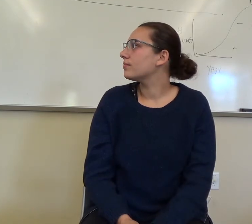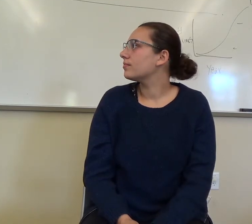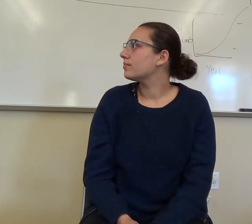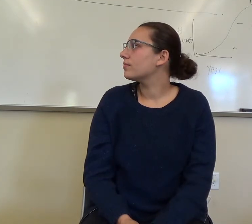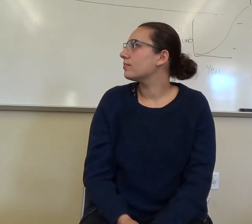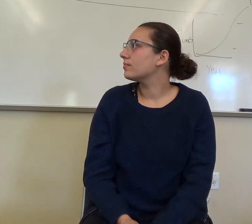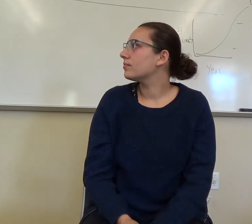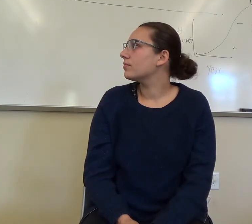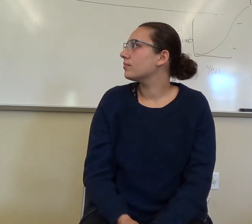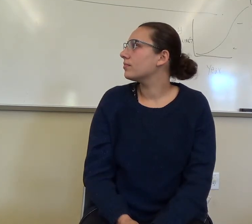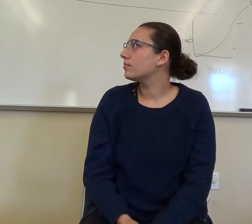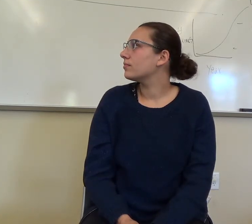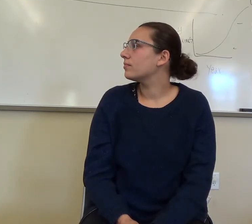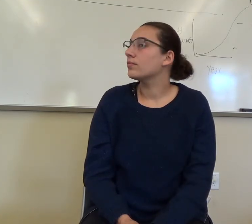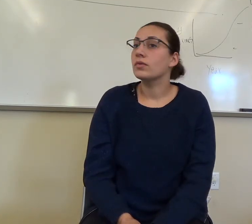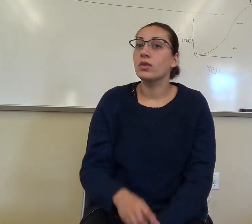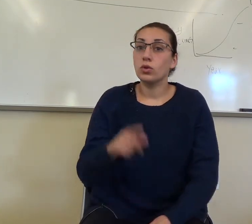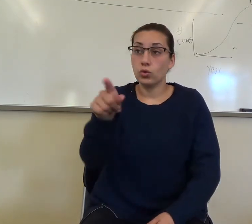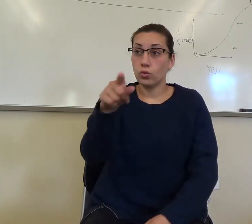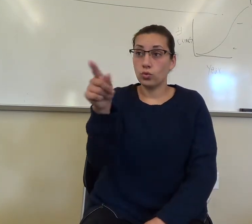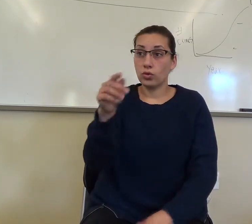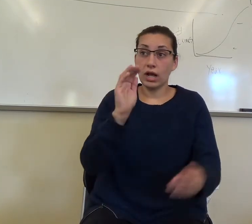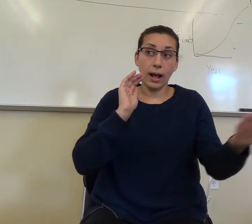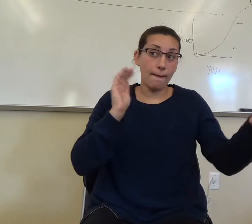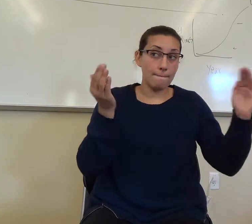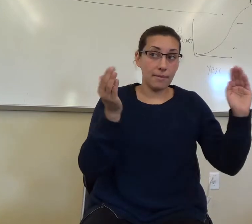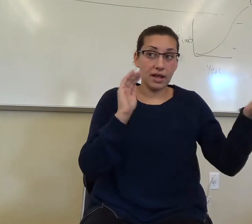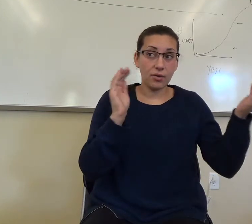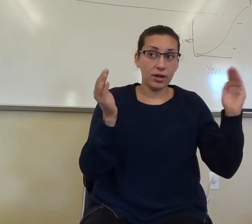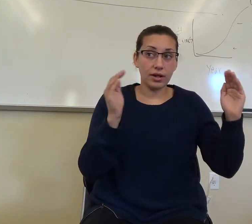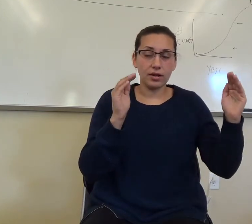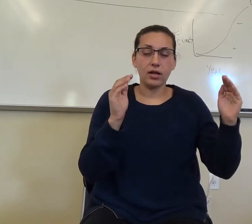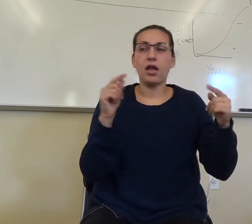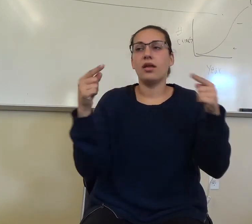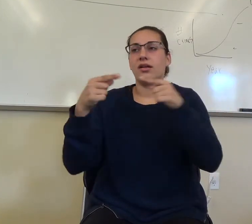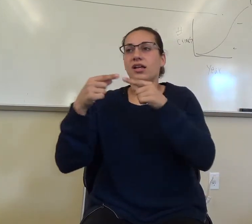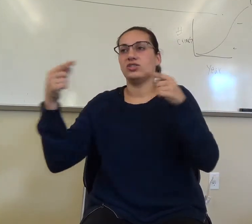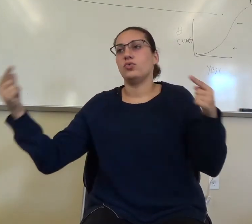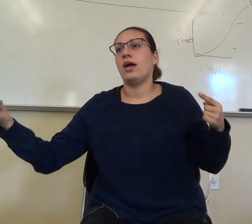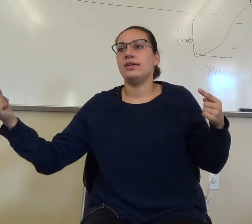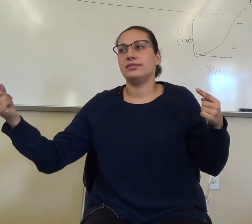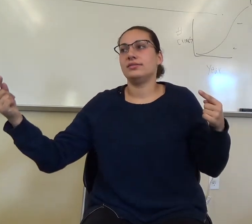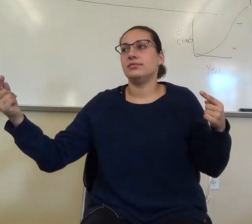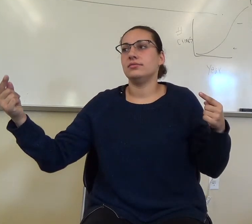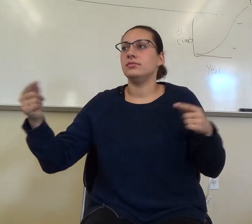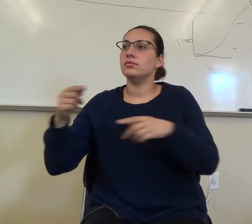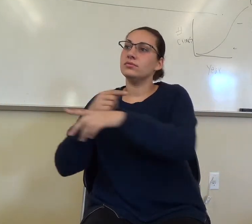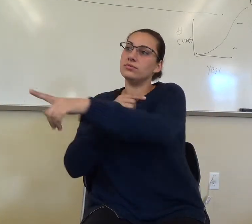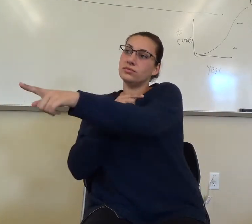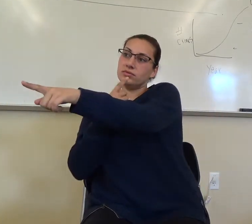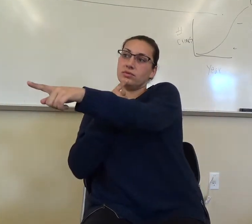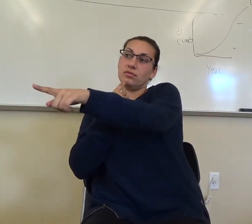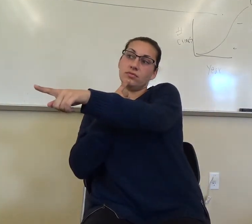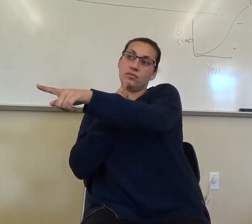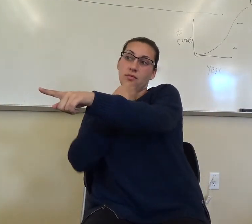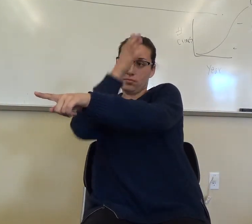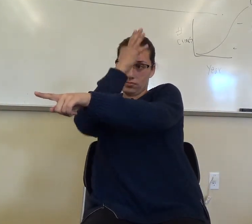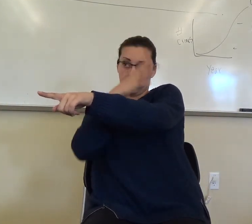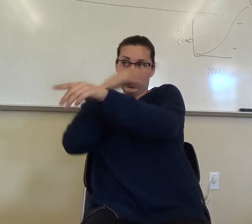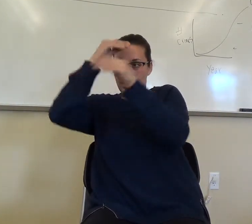We're dealing with compare, contrast. People who watch a lot of television have different outlooks on crime. There